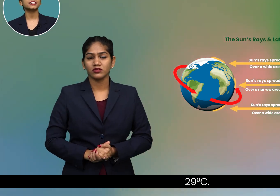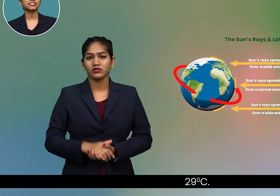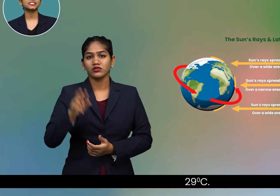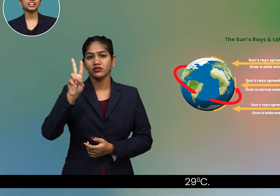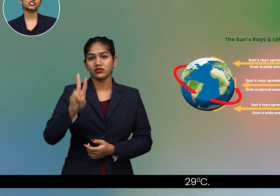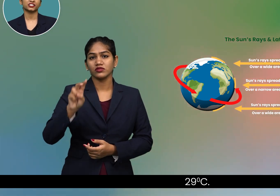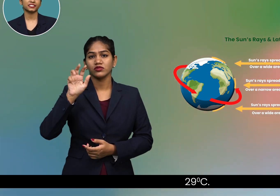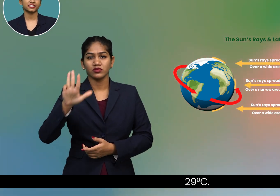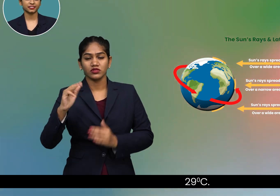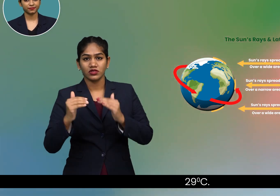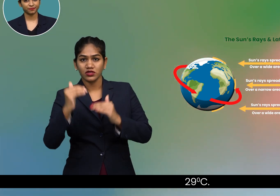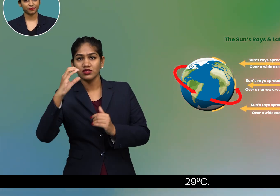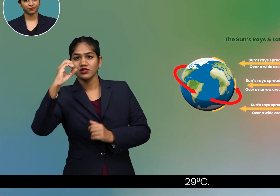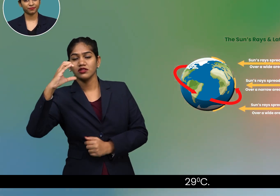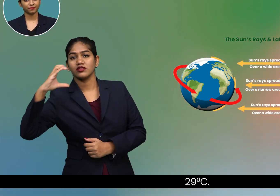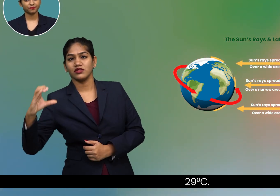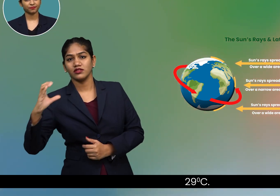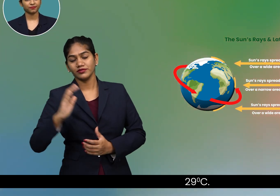29 degrees Celsius.